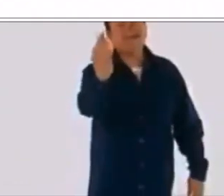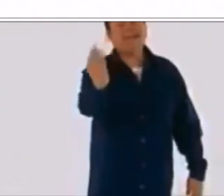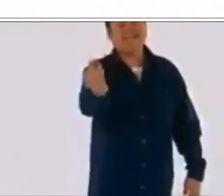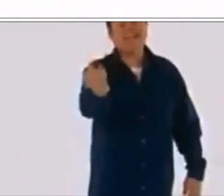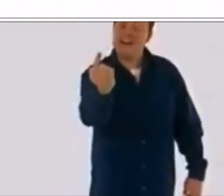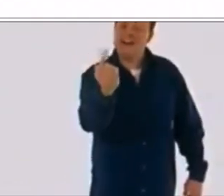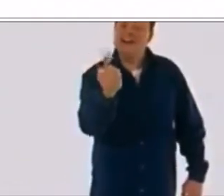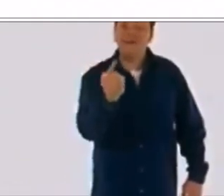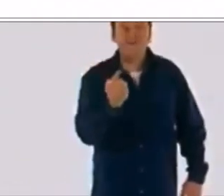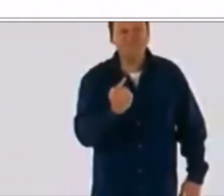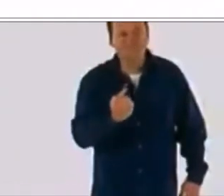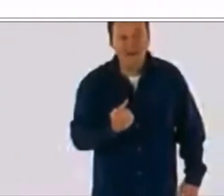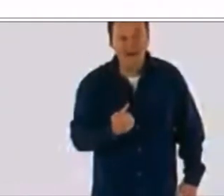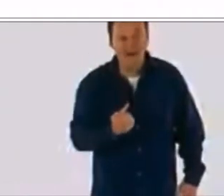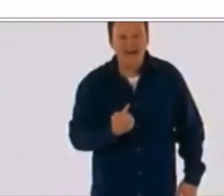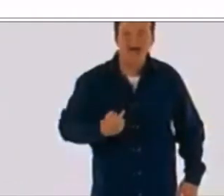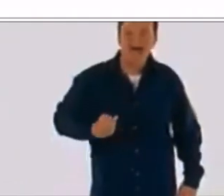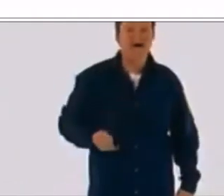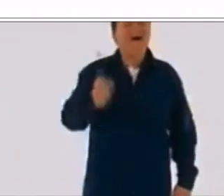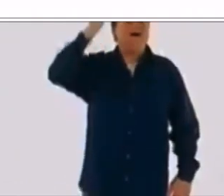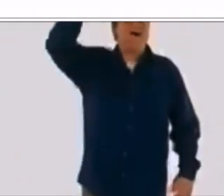soon.